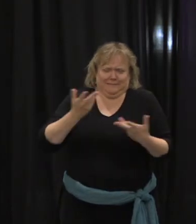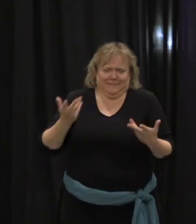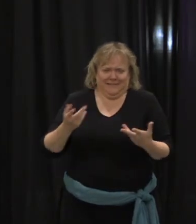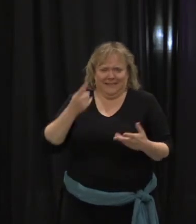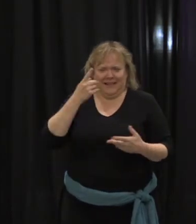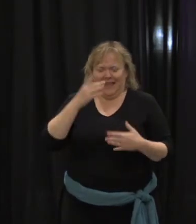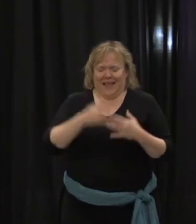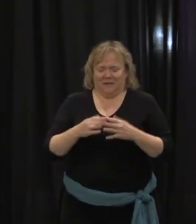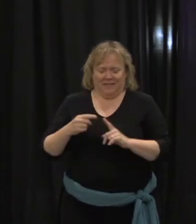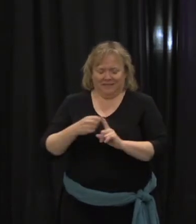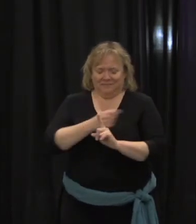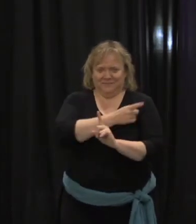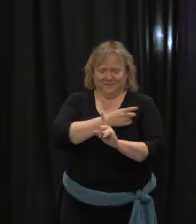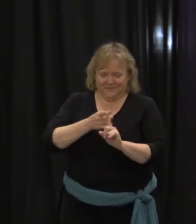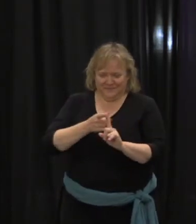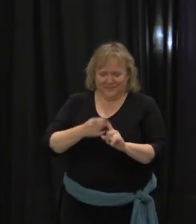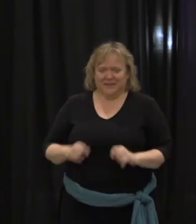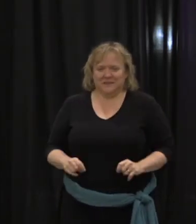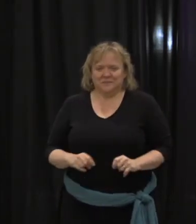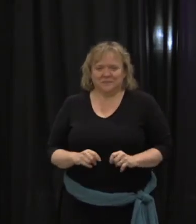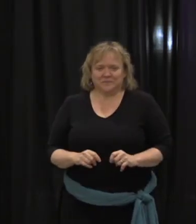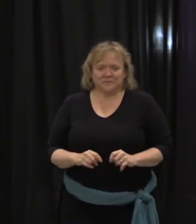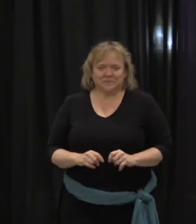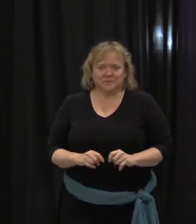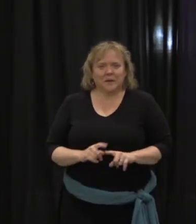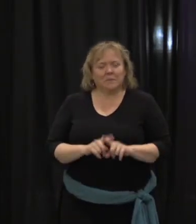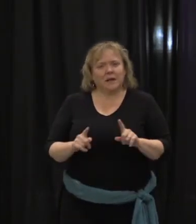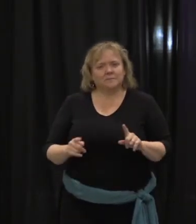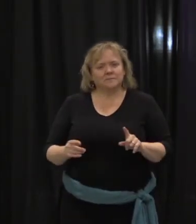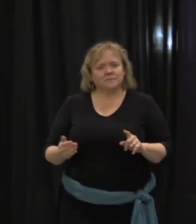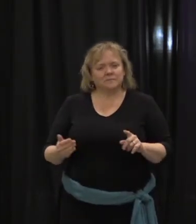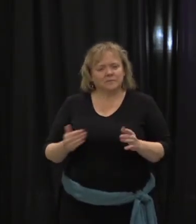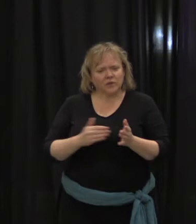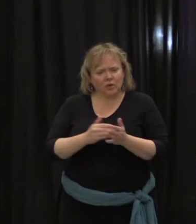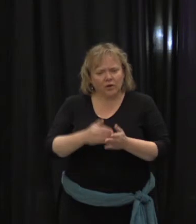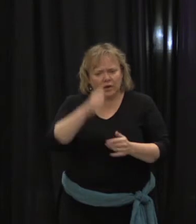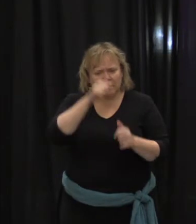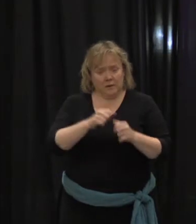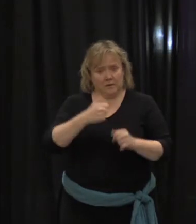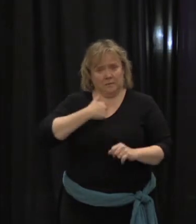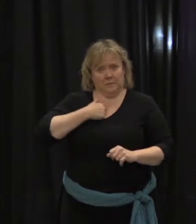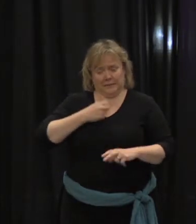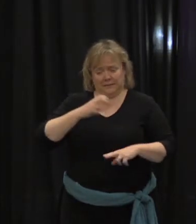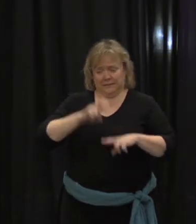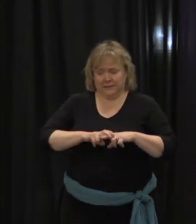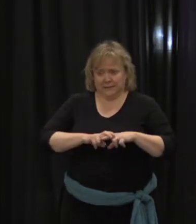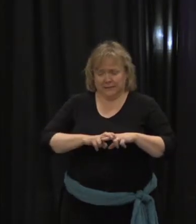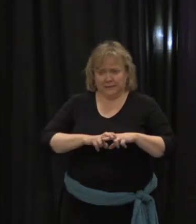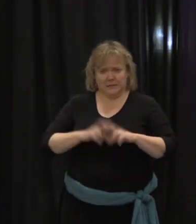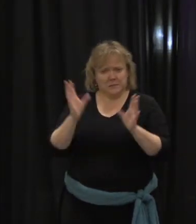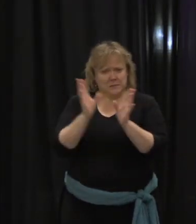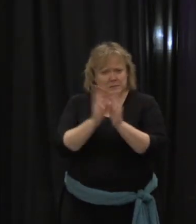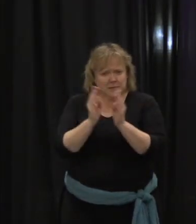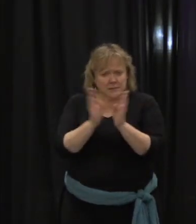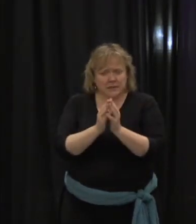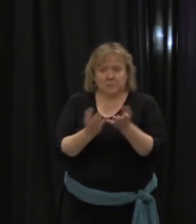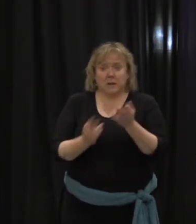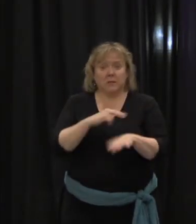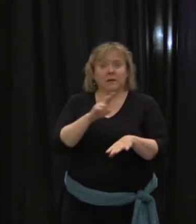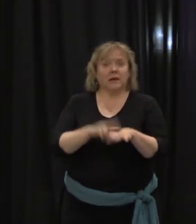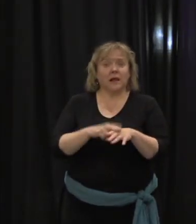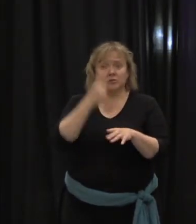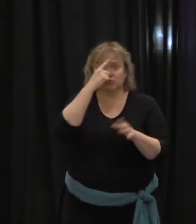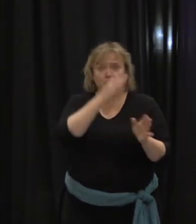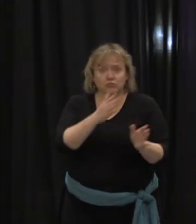Just as a side note. But again and again, I remember sitting in those rooms and sitting in those meetings, at national strategy meetings, and